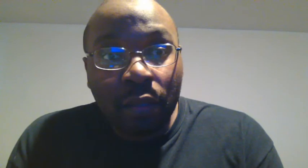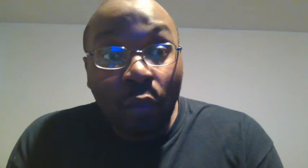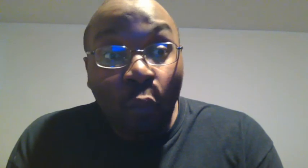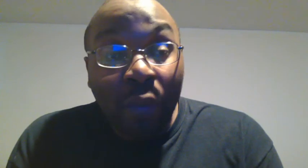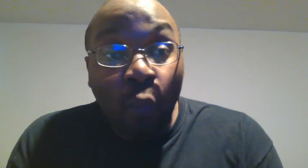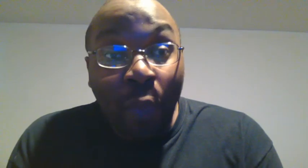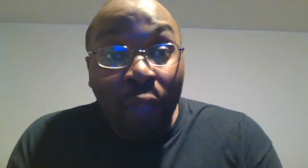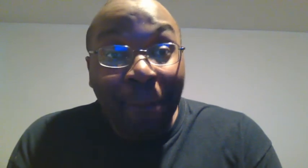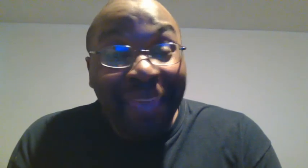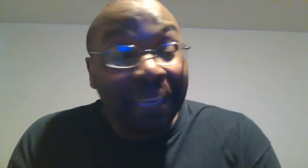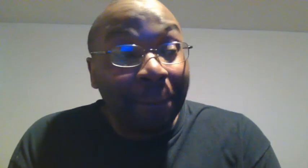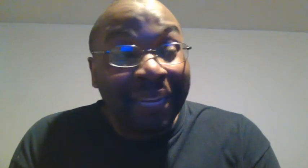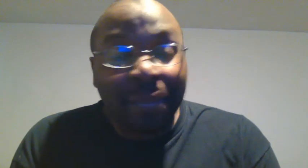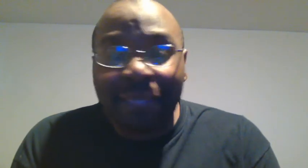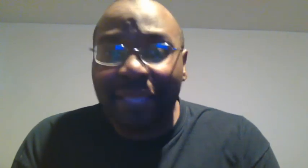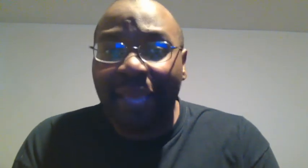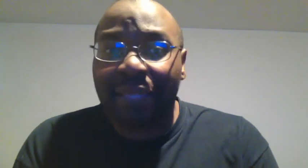we will make many mistakes.